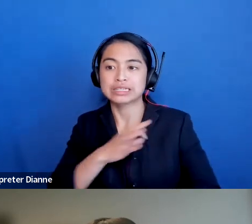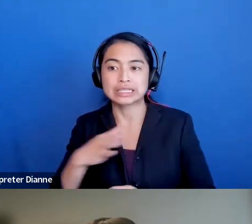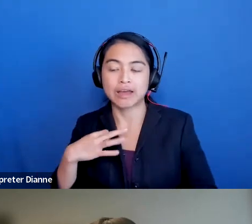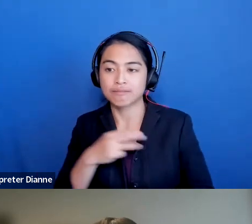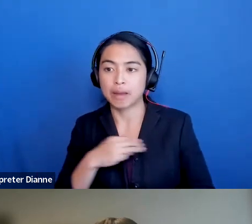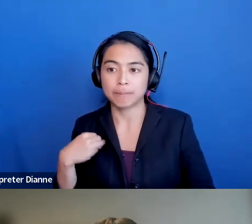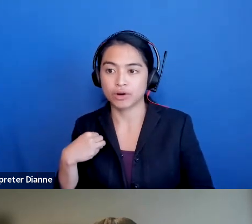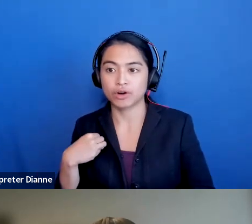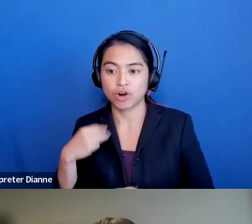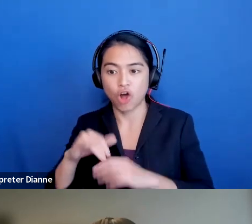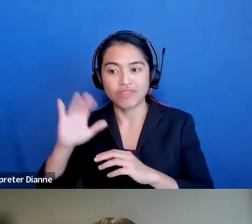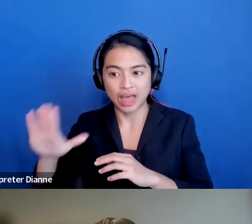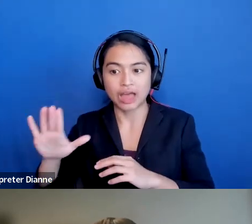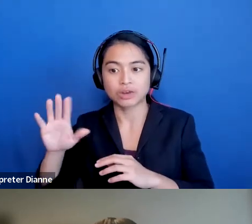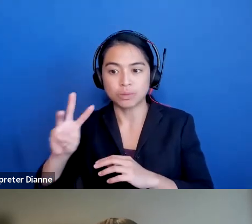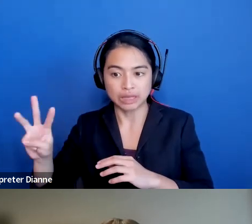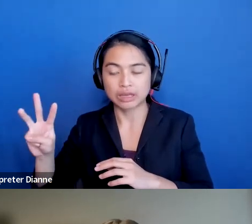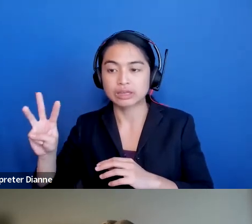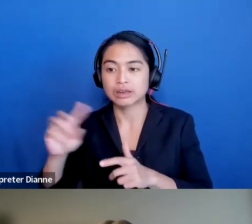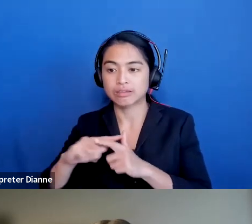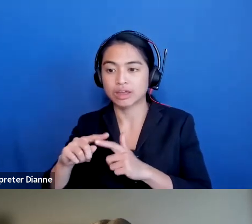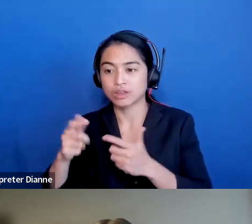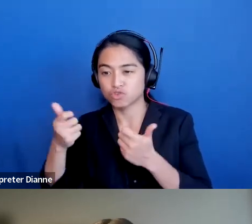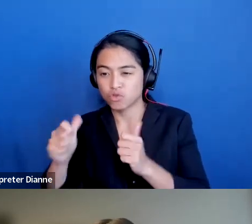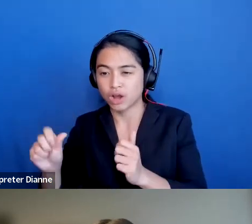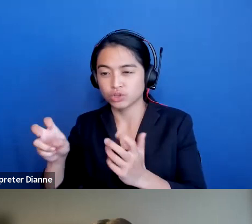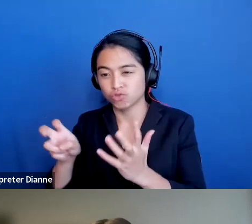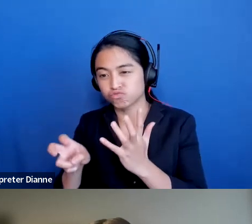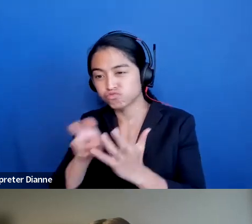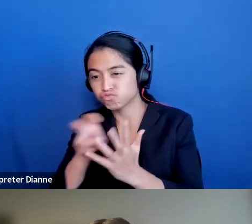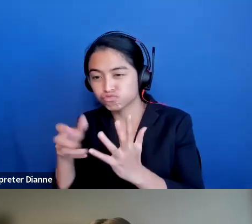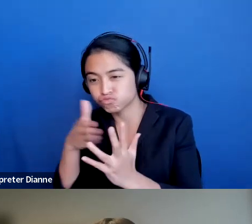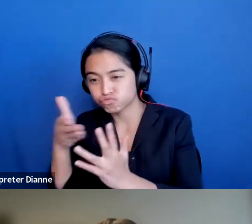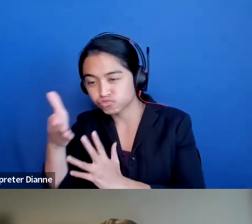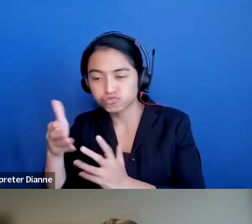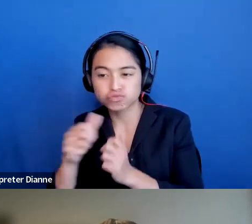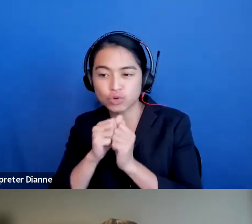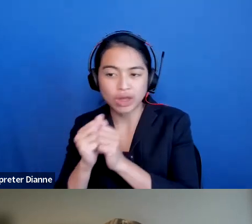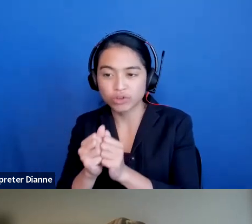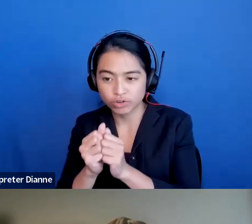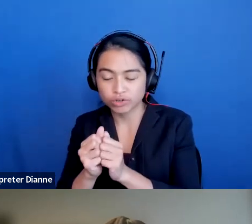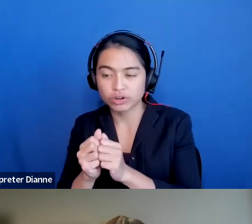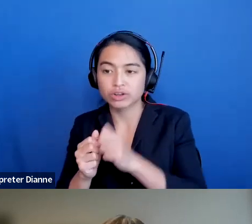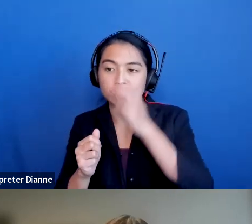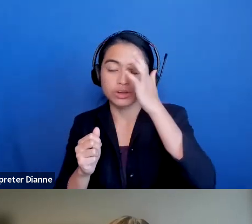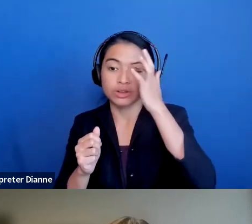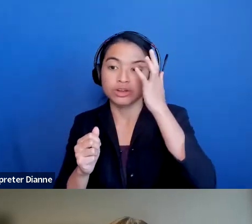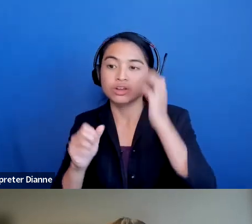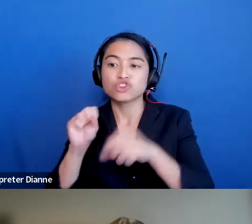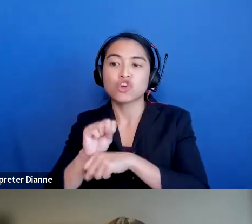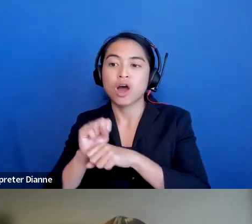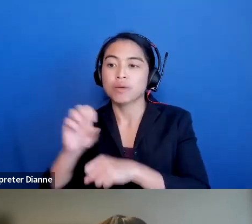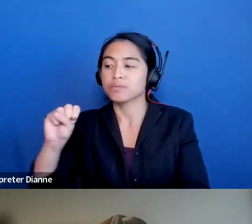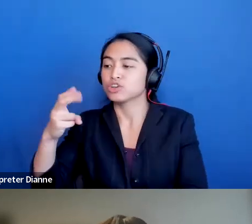on that website and kind of, navigate it together. There's some like job shadowing,